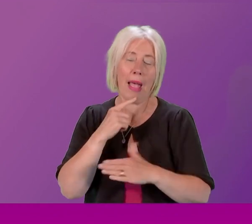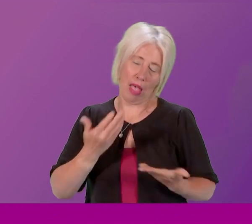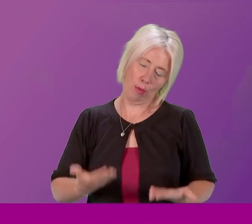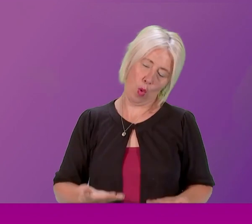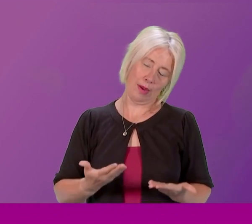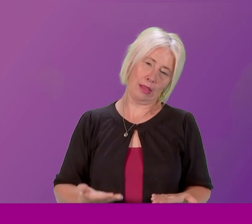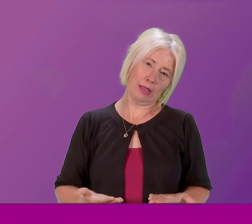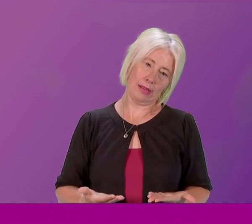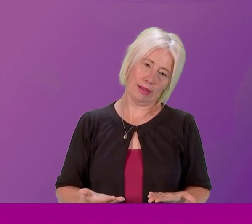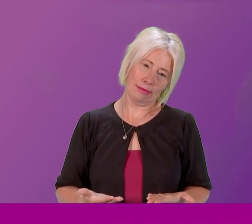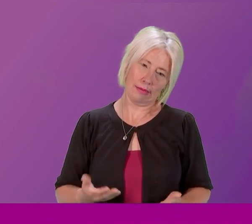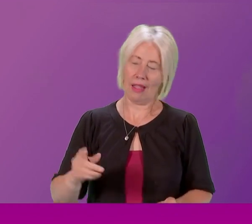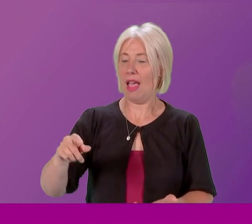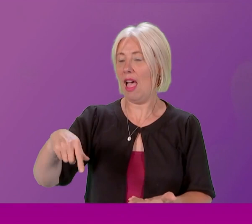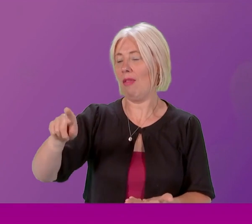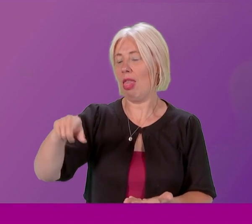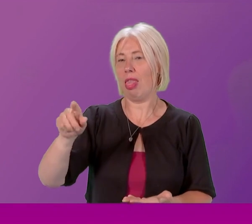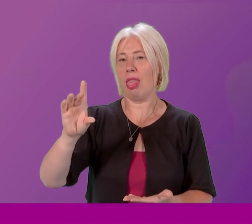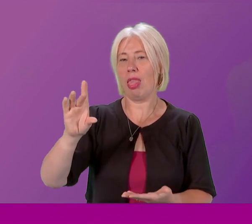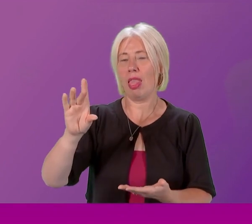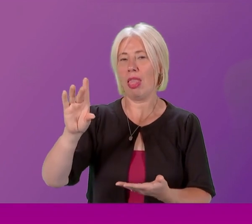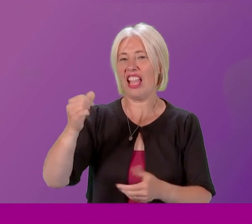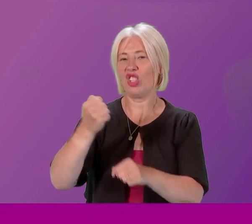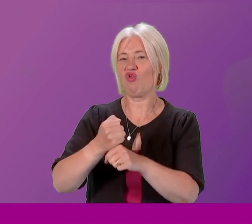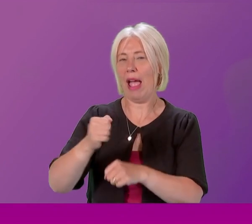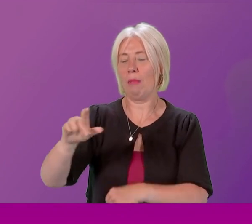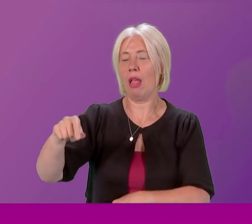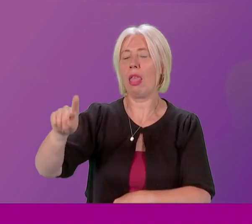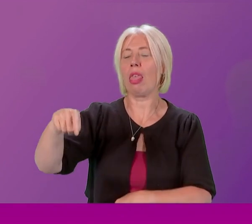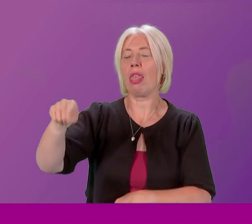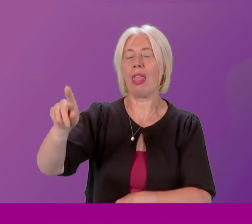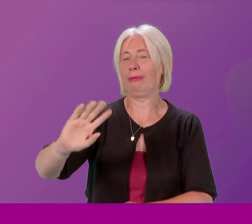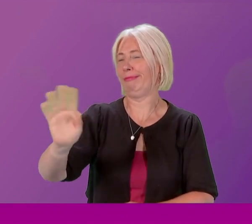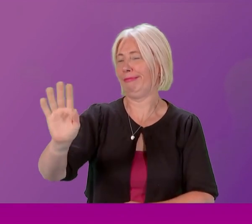it's a case of, you know, just scrolling through Instagram or something,